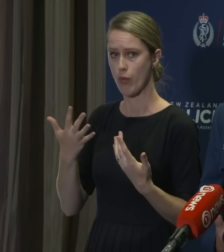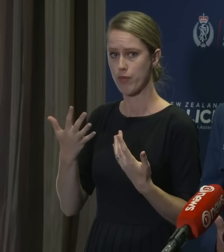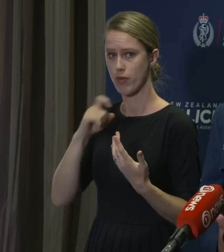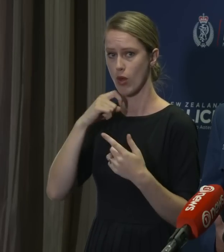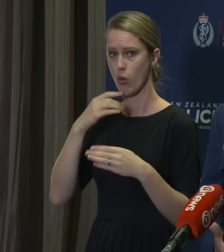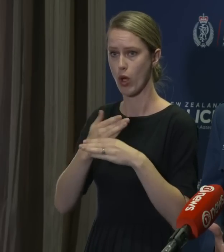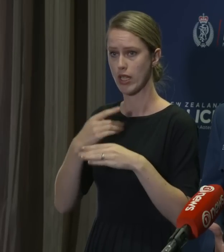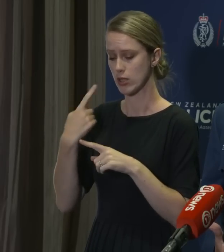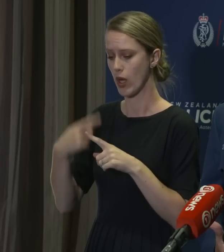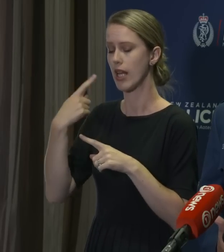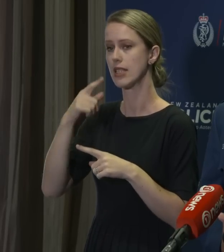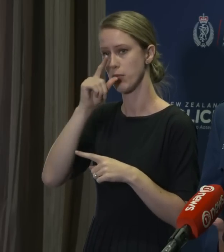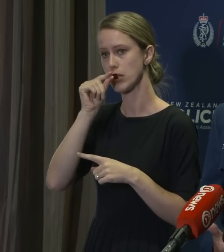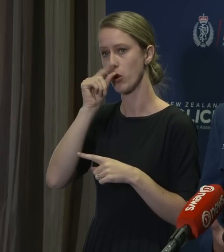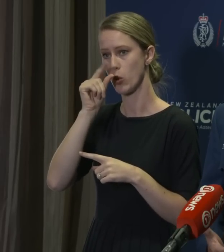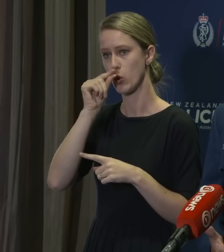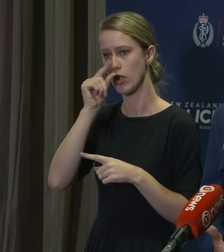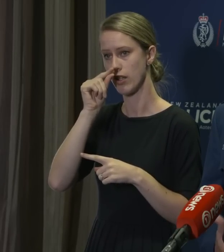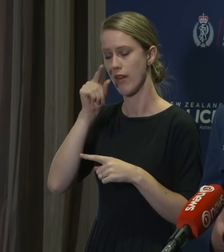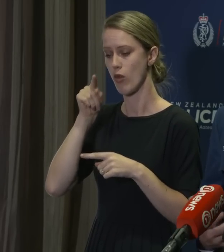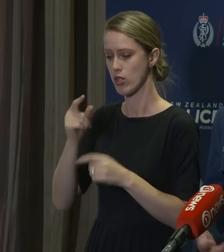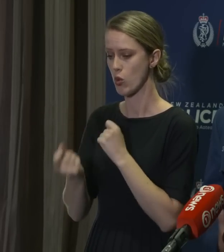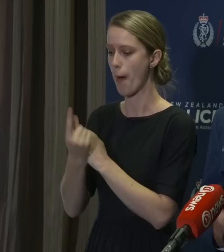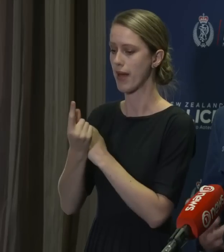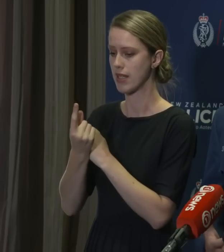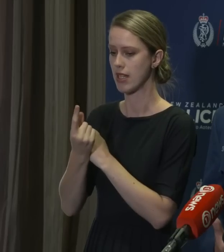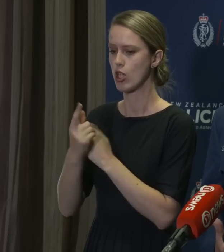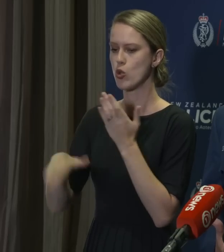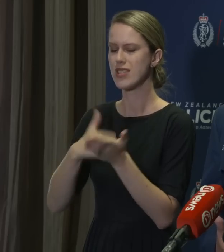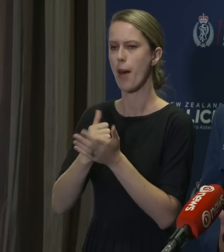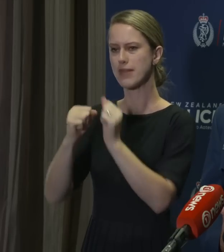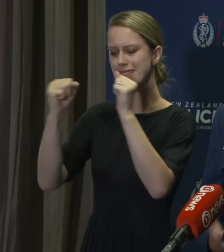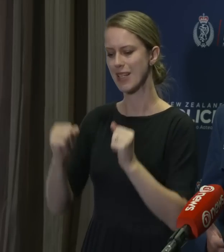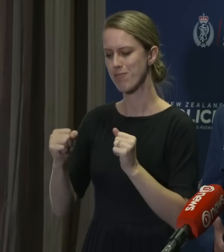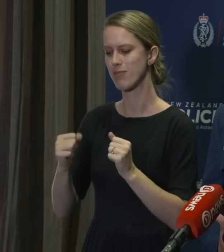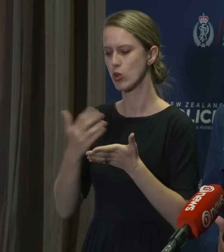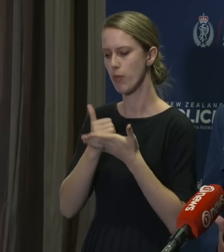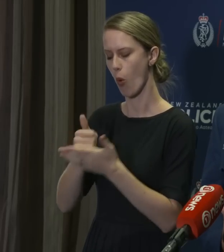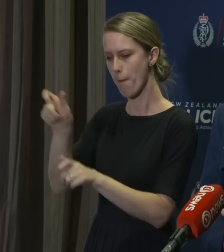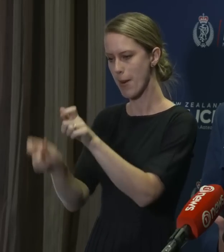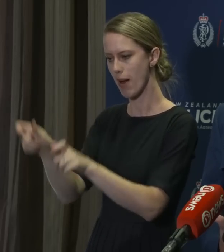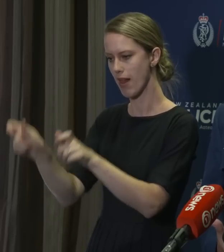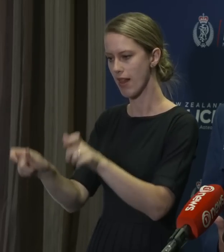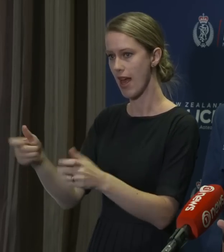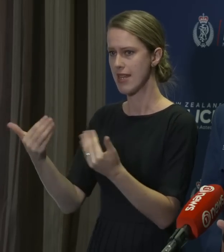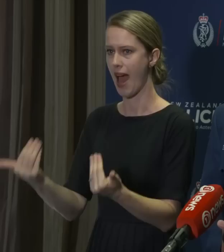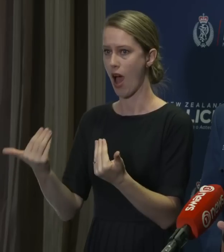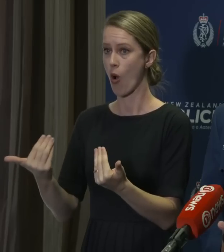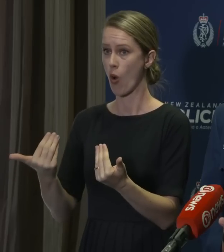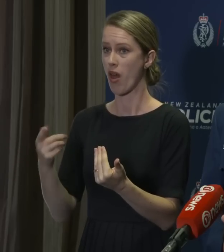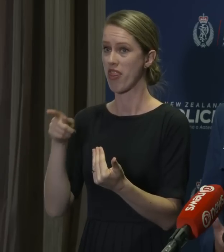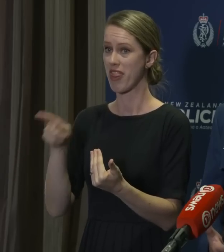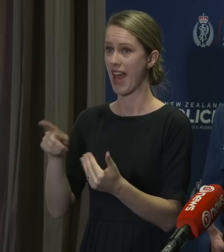as quickly as we can to make these things happen, to put things in place, to support people who now find